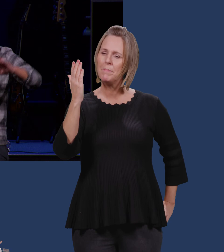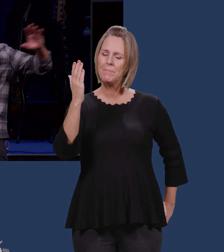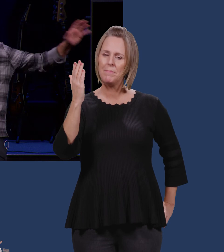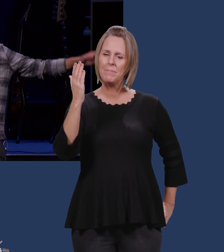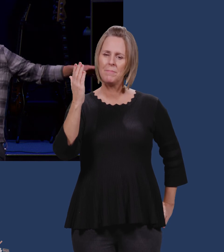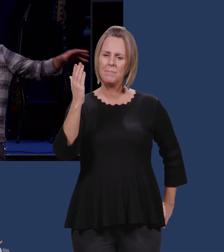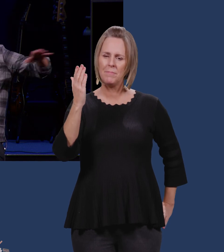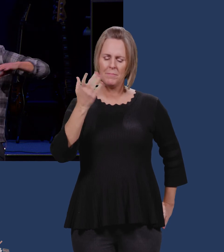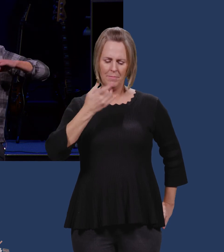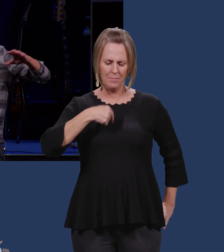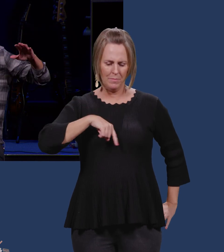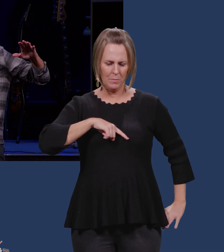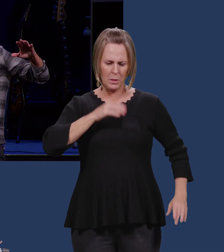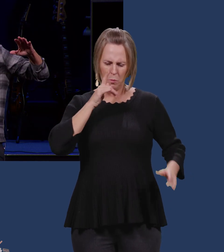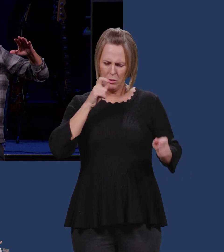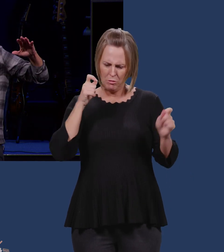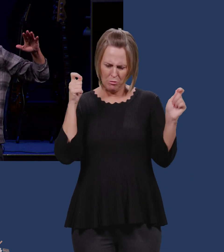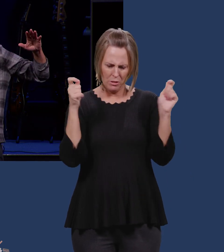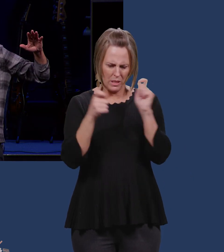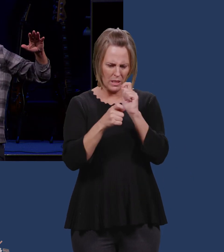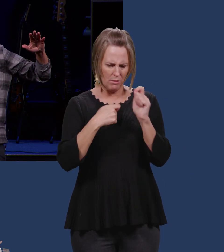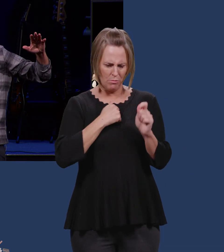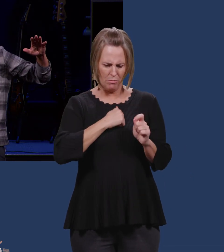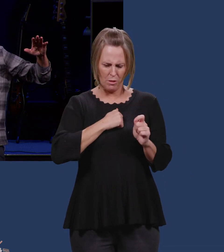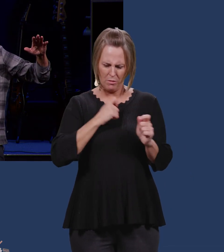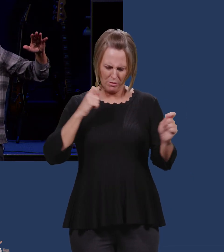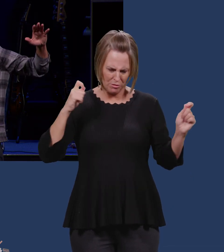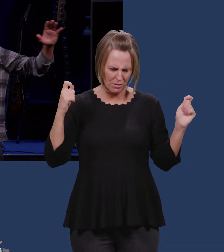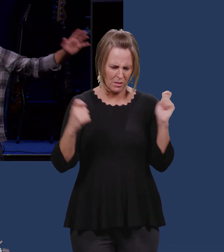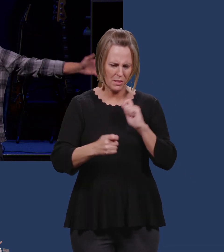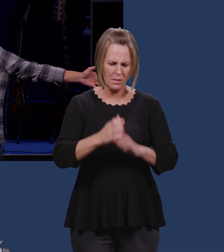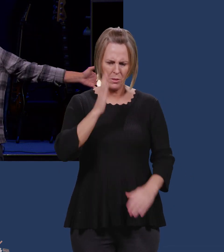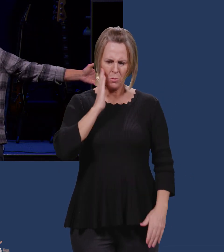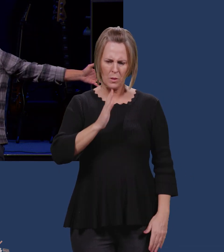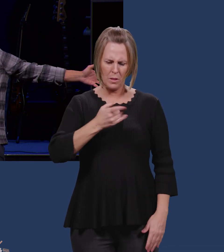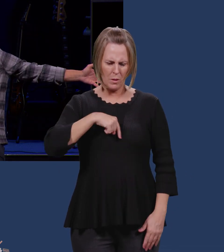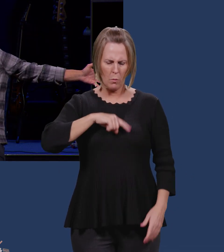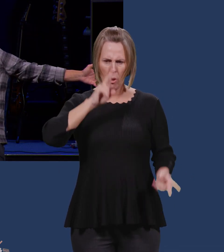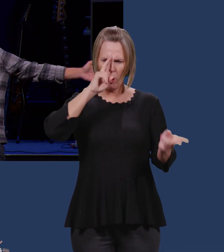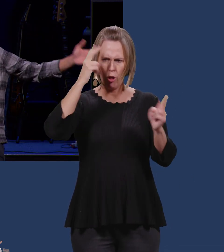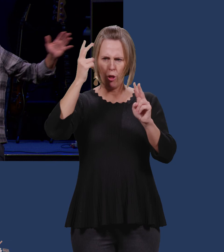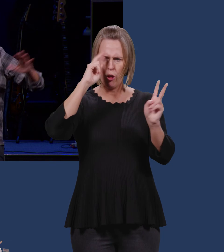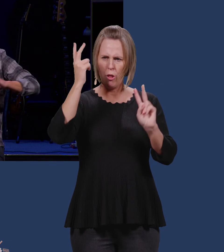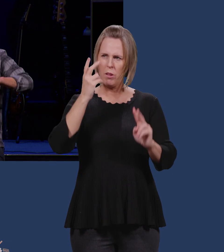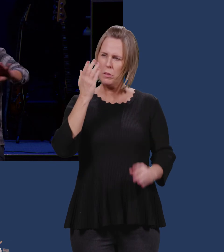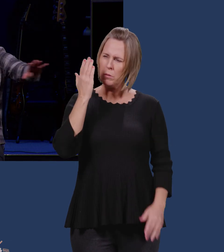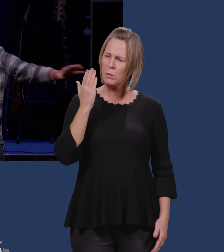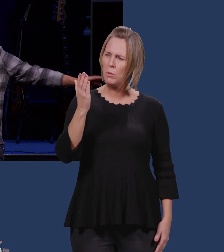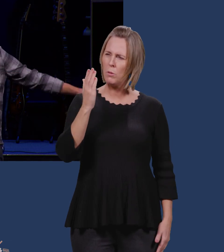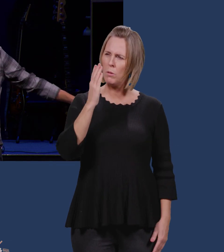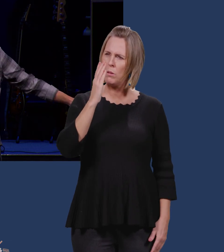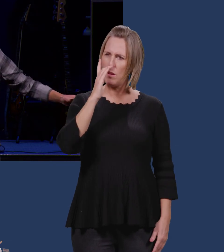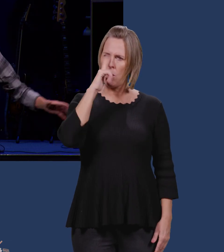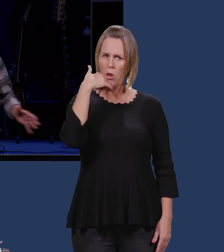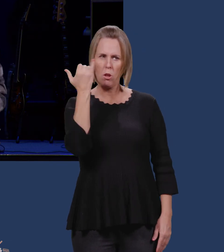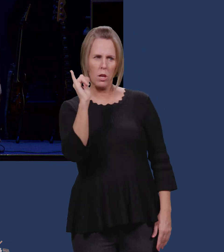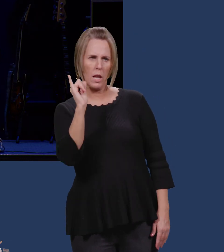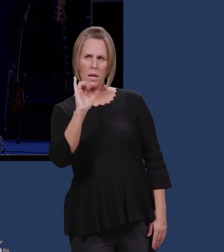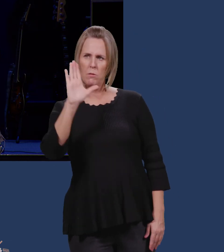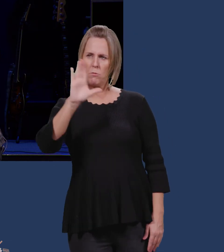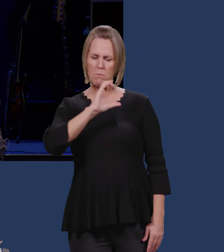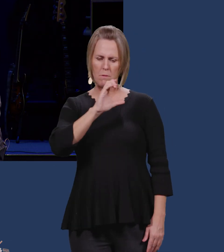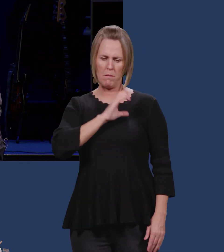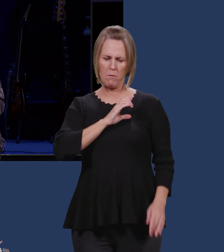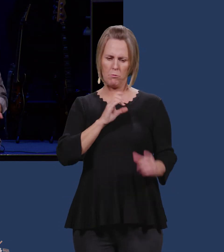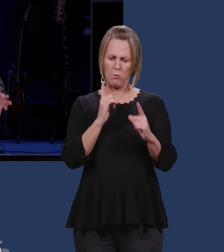We repent of all the ways that we have mischaracterized you. We repent of all the ways that we've tried